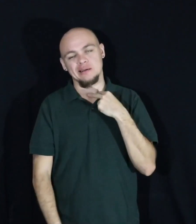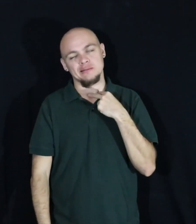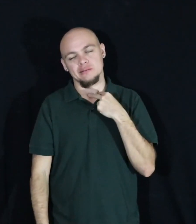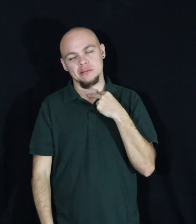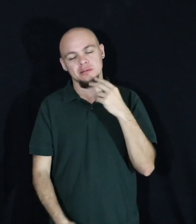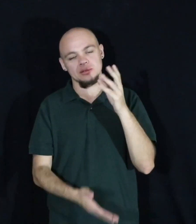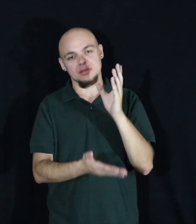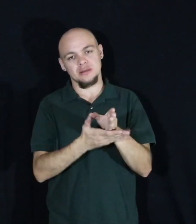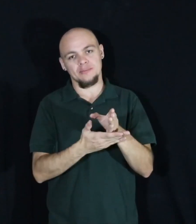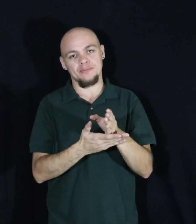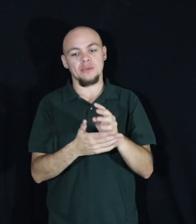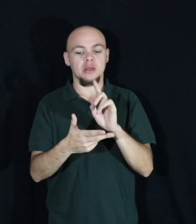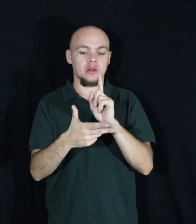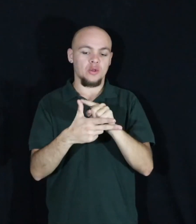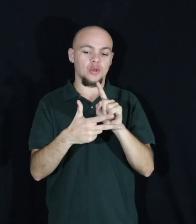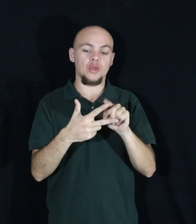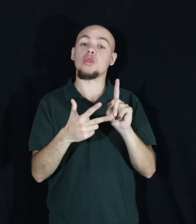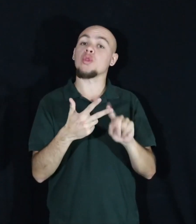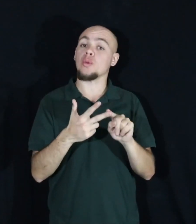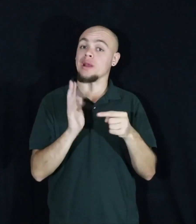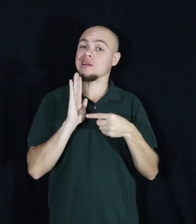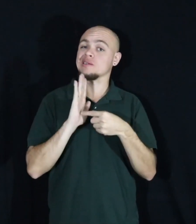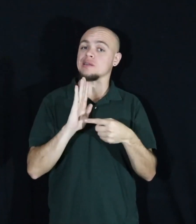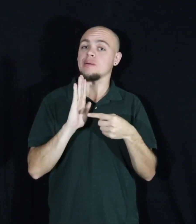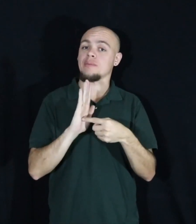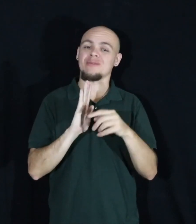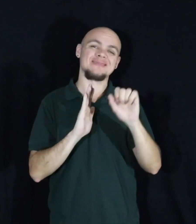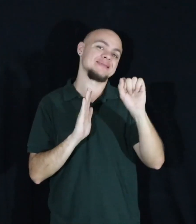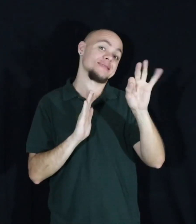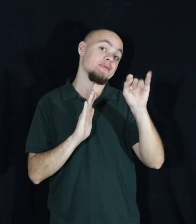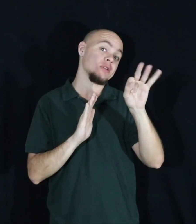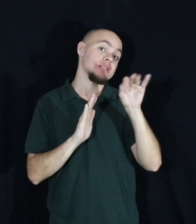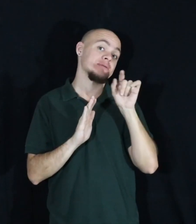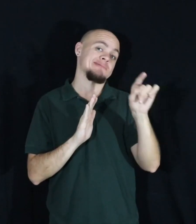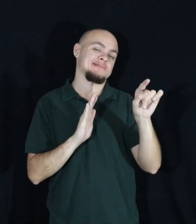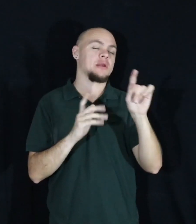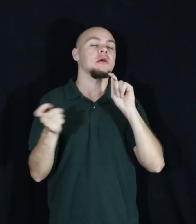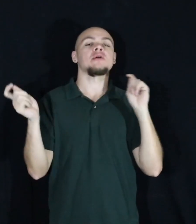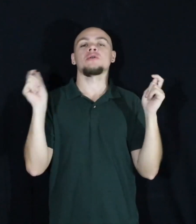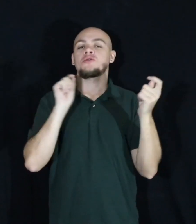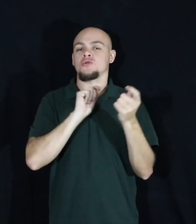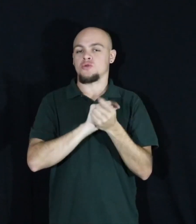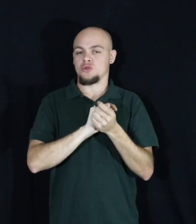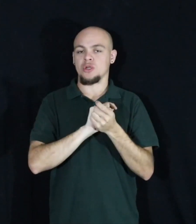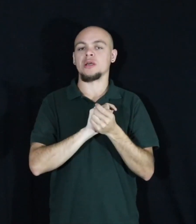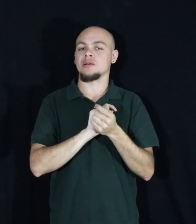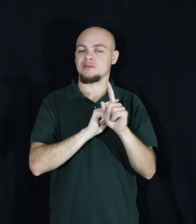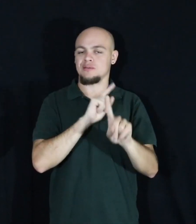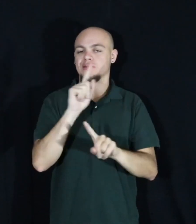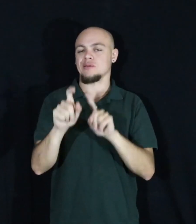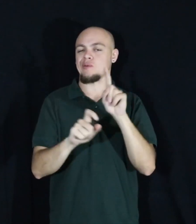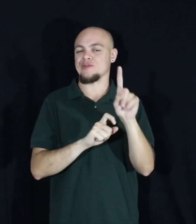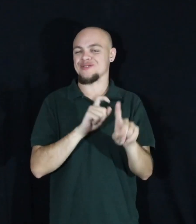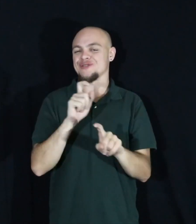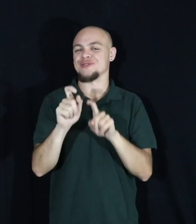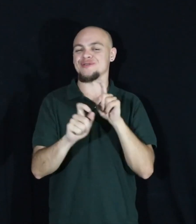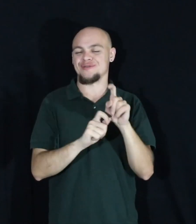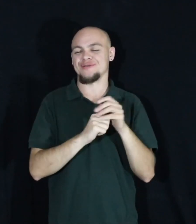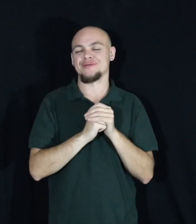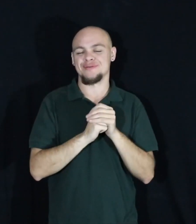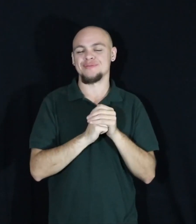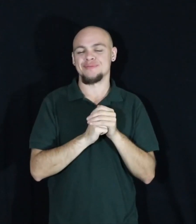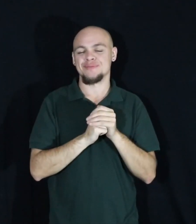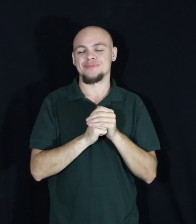And here are 3 examples of how San Francisco has changed the way we ask questions and